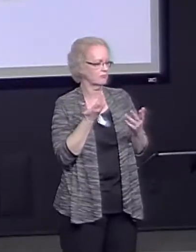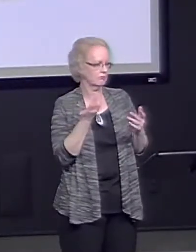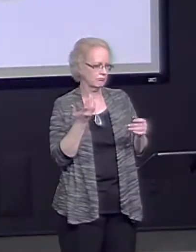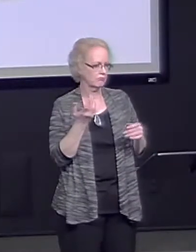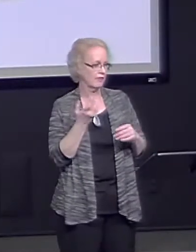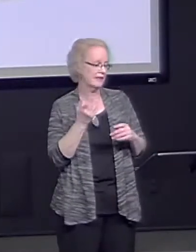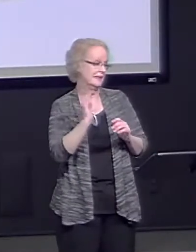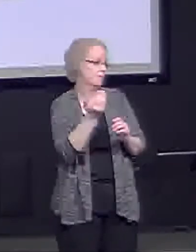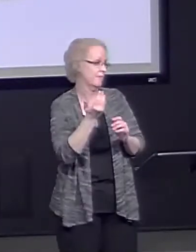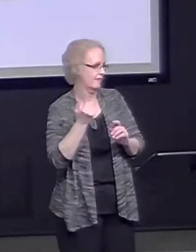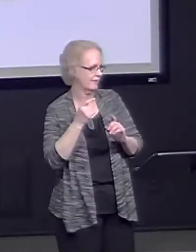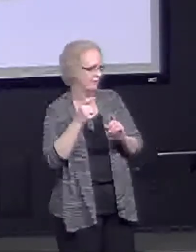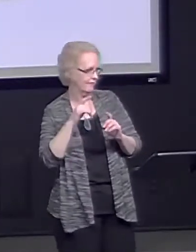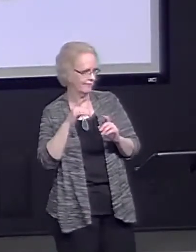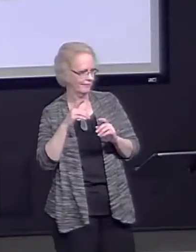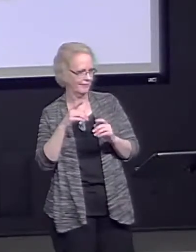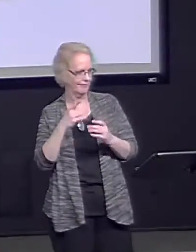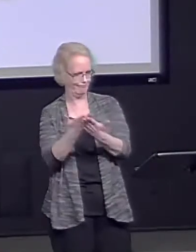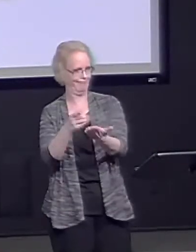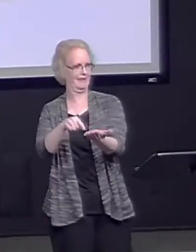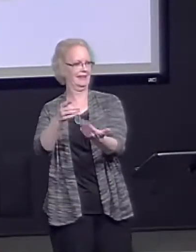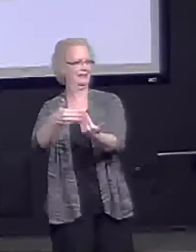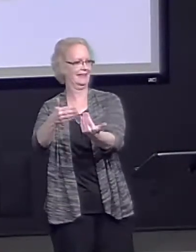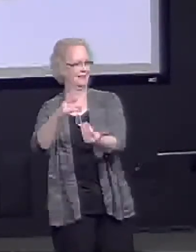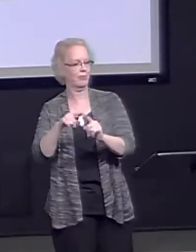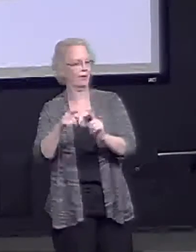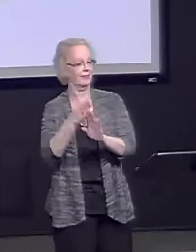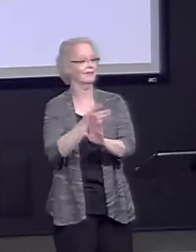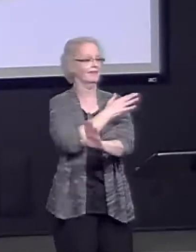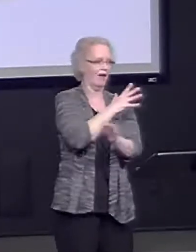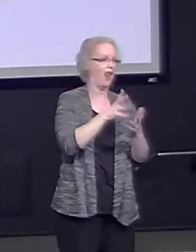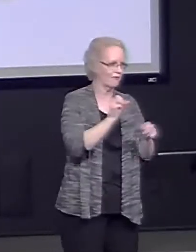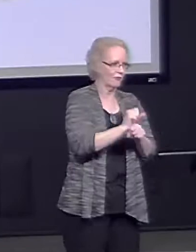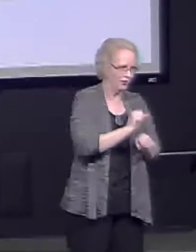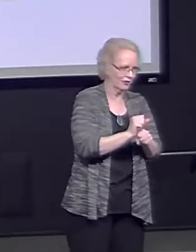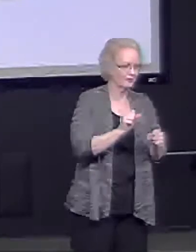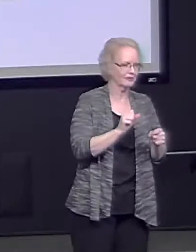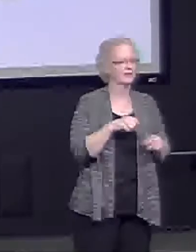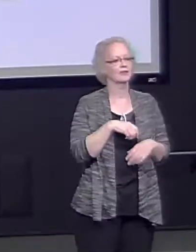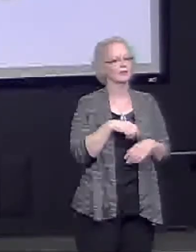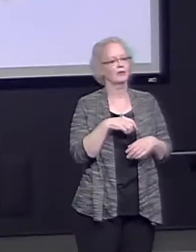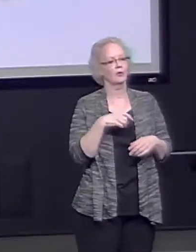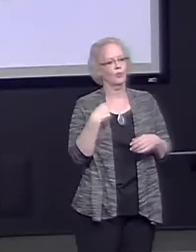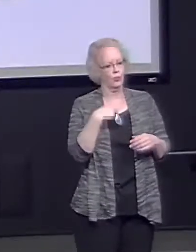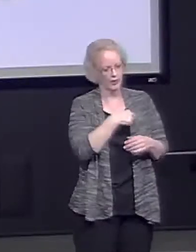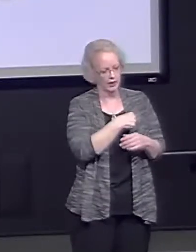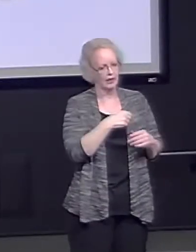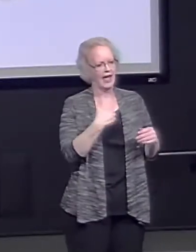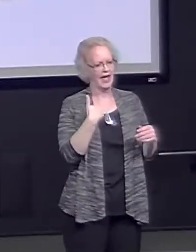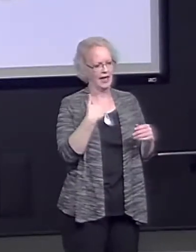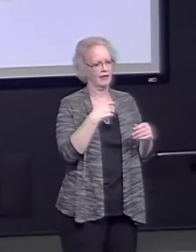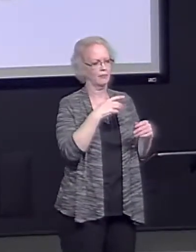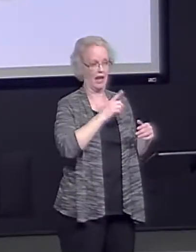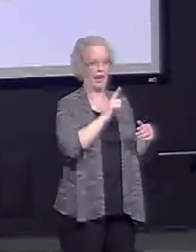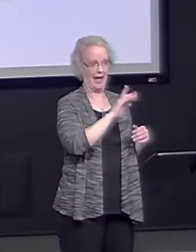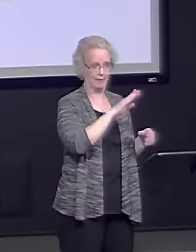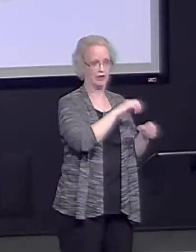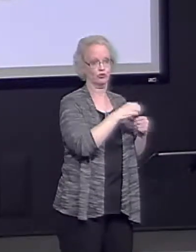to process the tissue. So we injected these areas in my lab at Georgetown, and